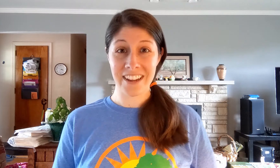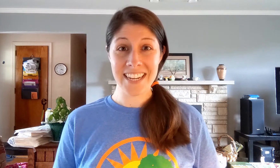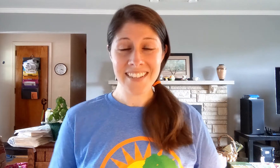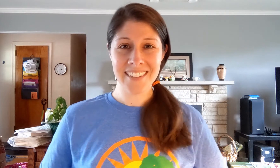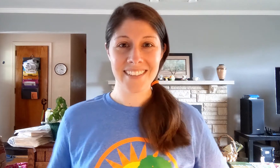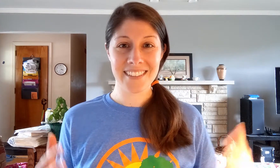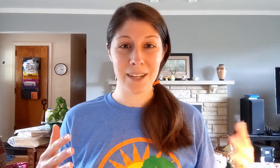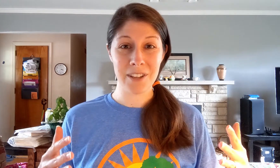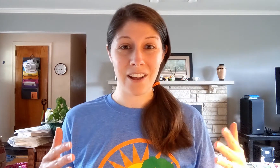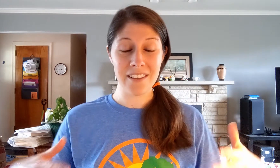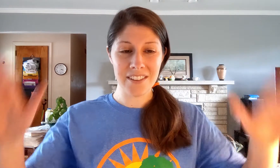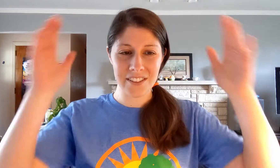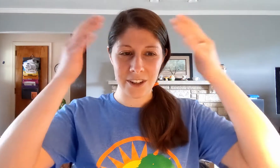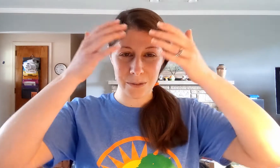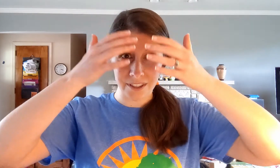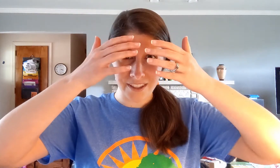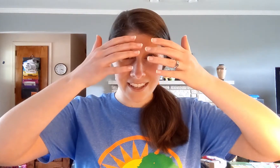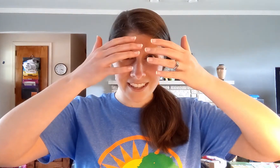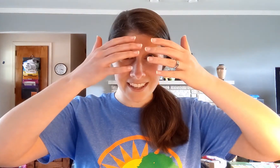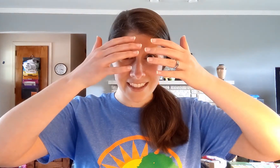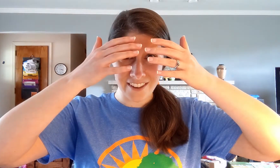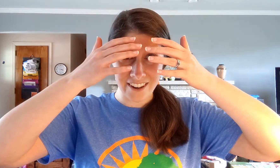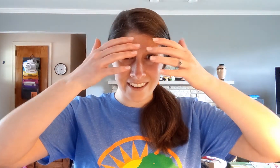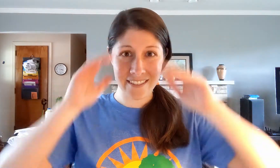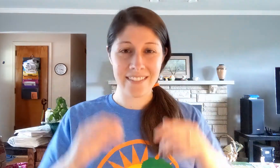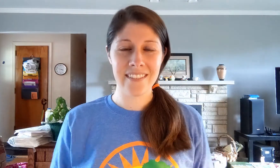Ready? Sit up tall. Starts with In the Dark.